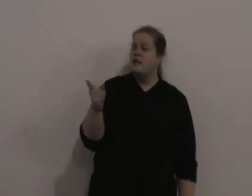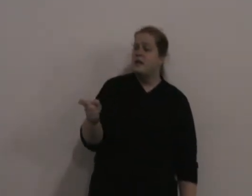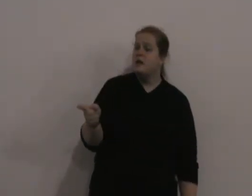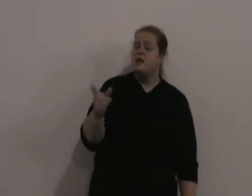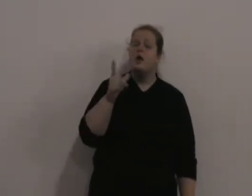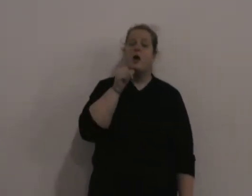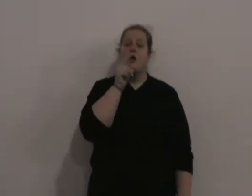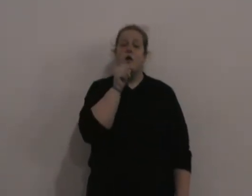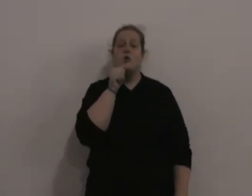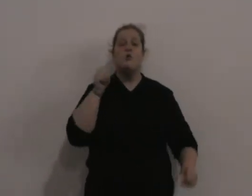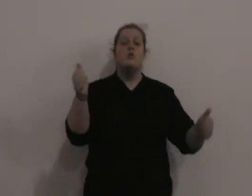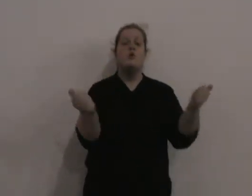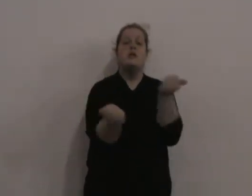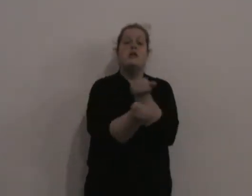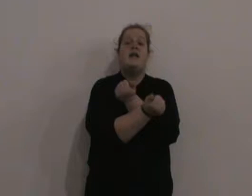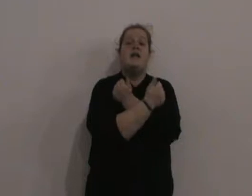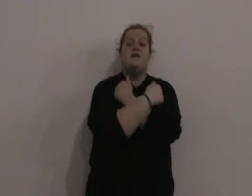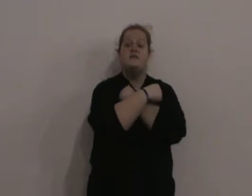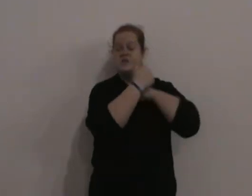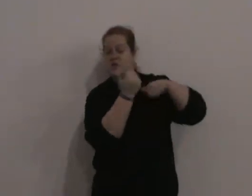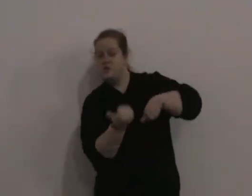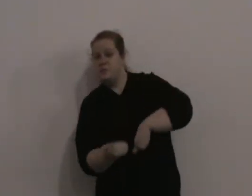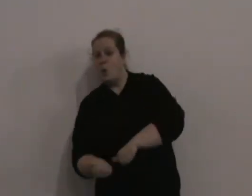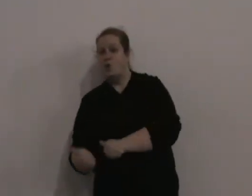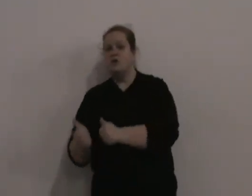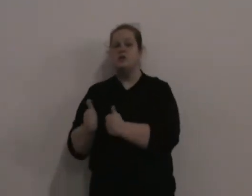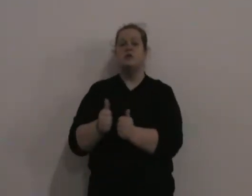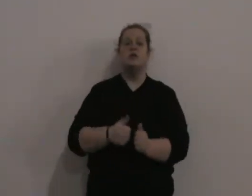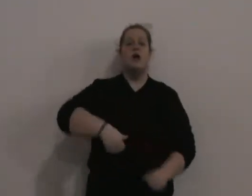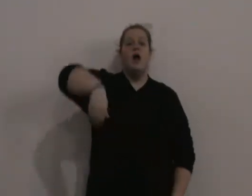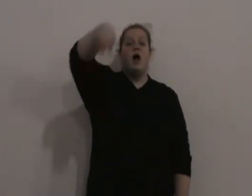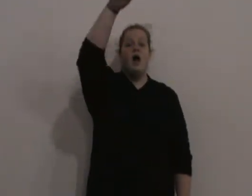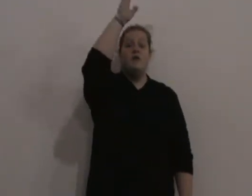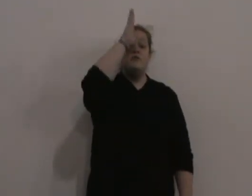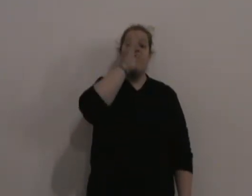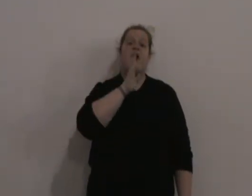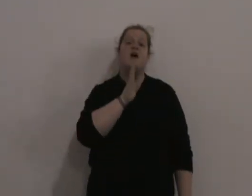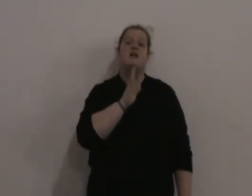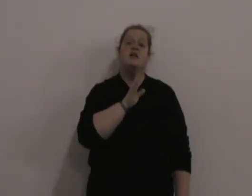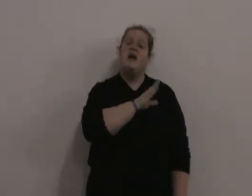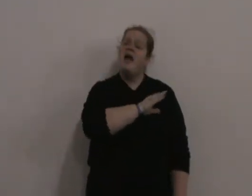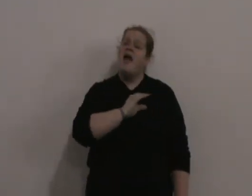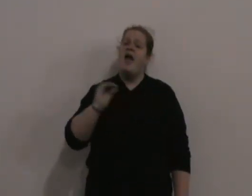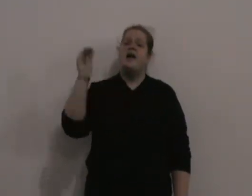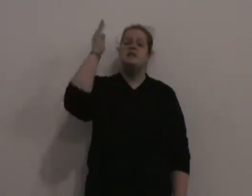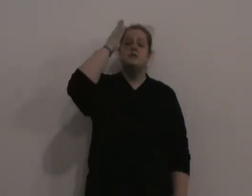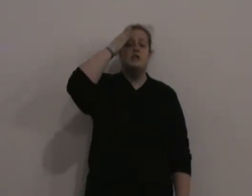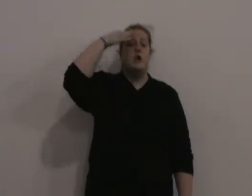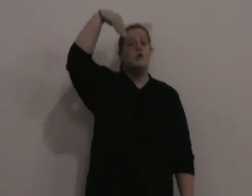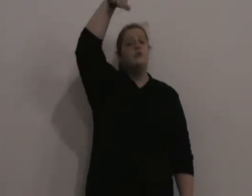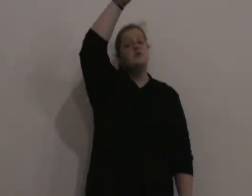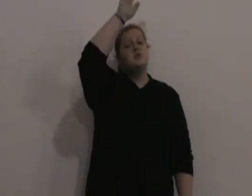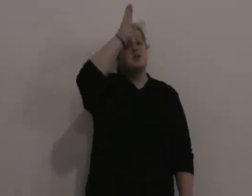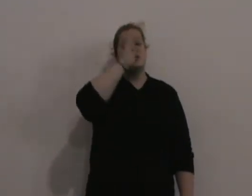He who loves is born of God and knows